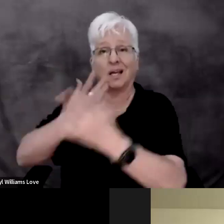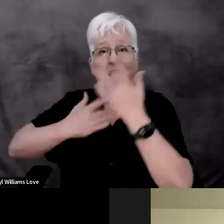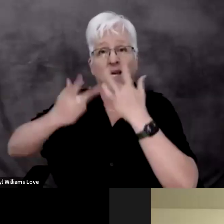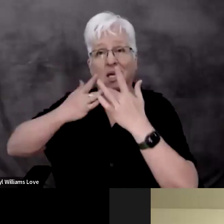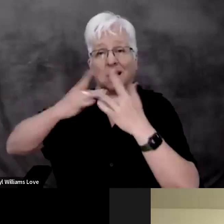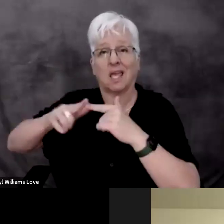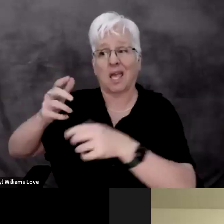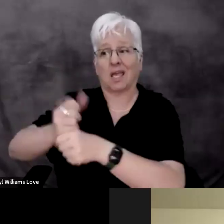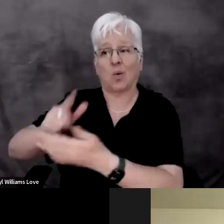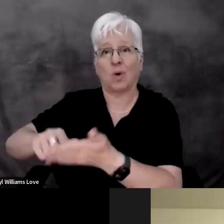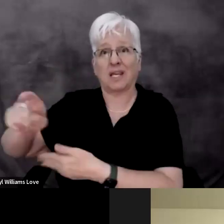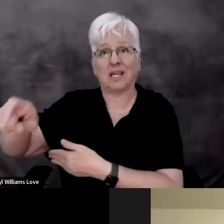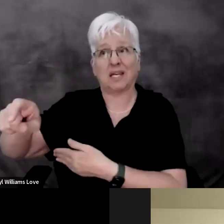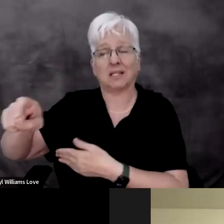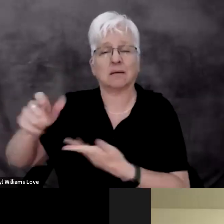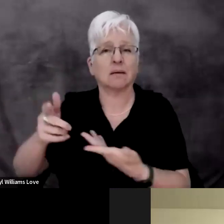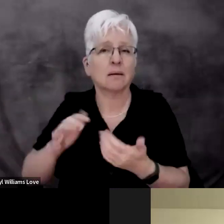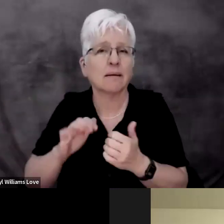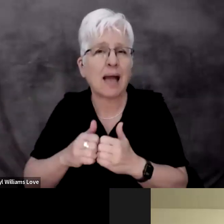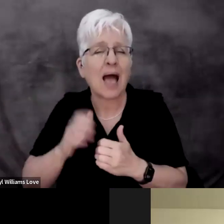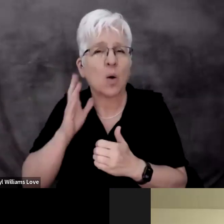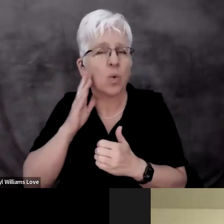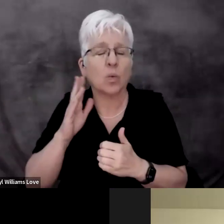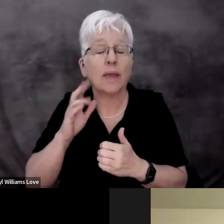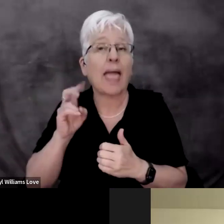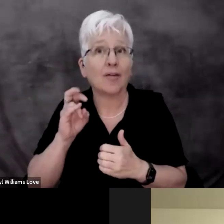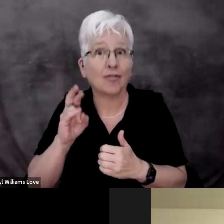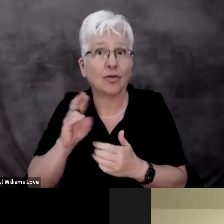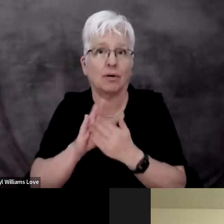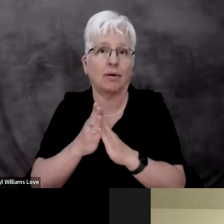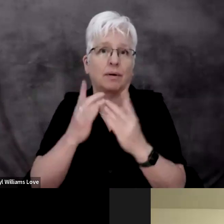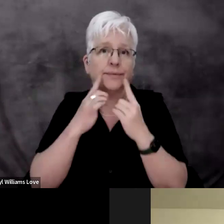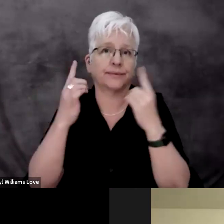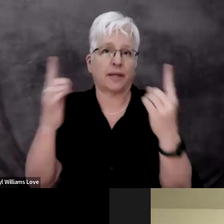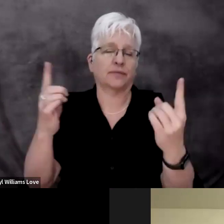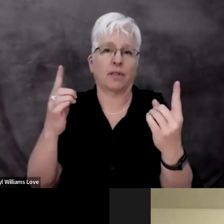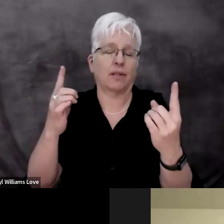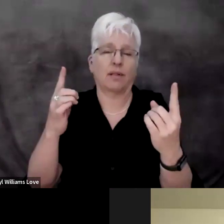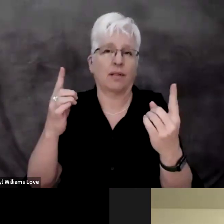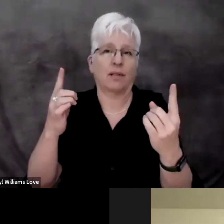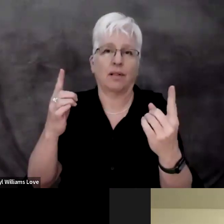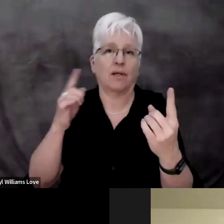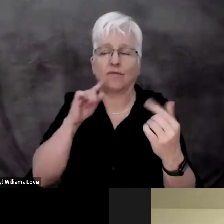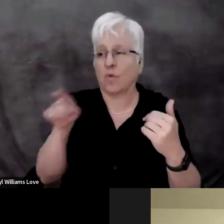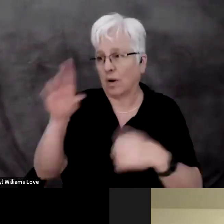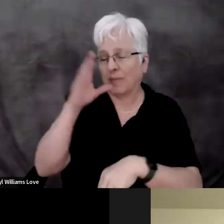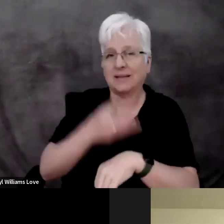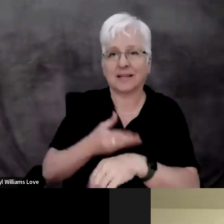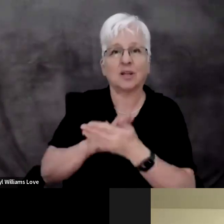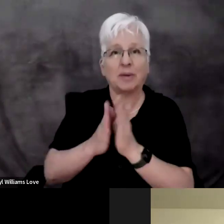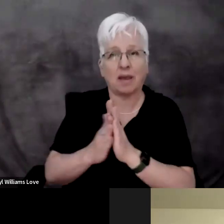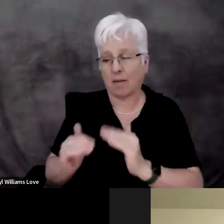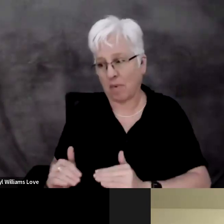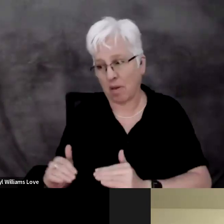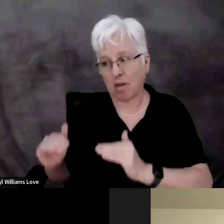are we ever going to really be successful with getting him to a place to being able to be a